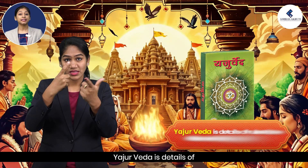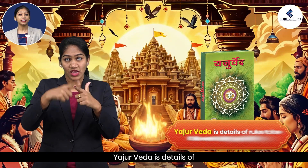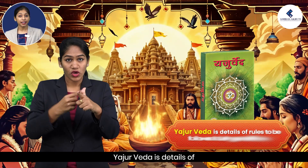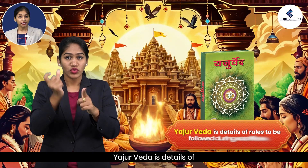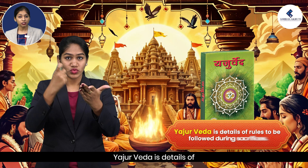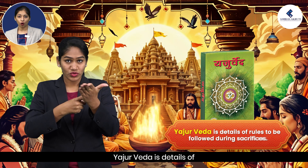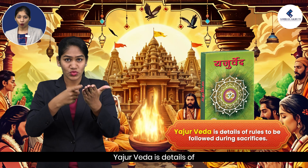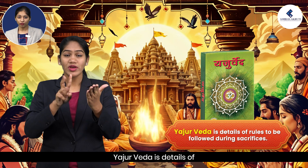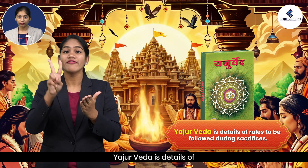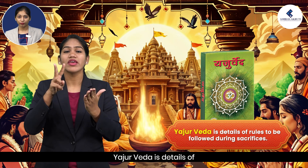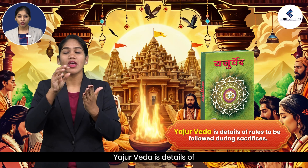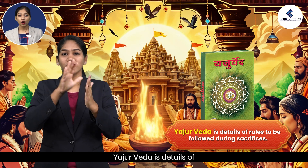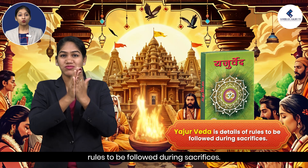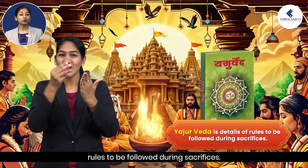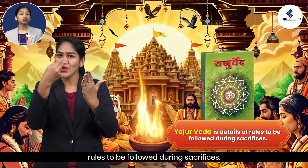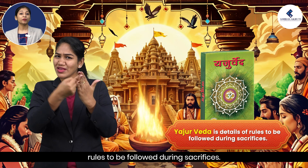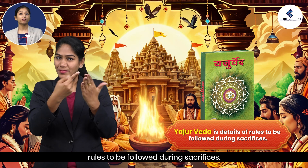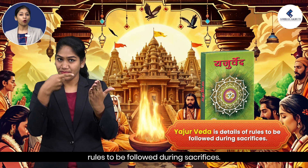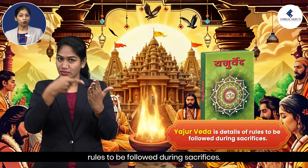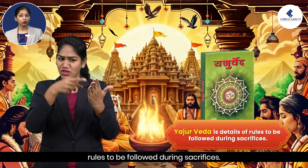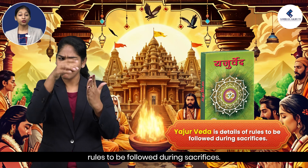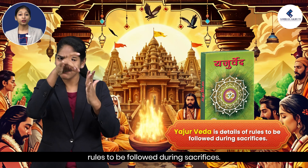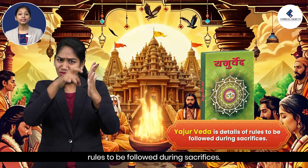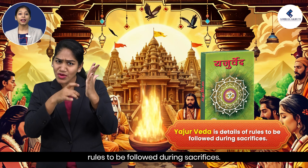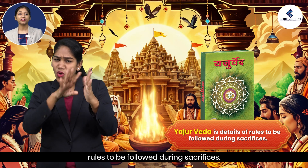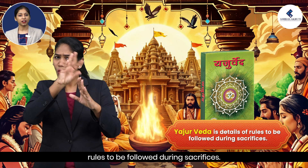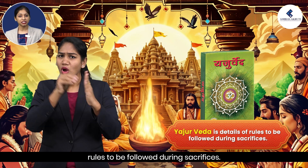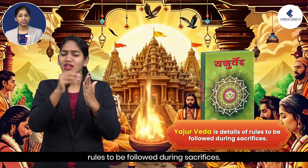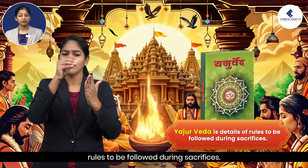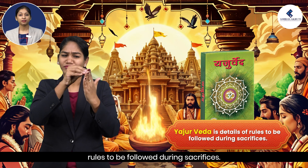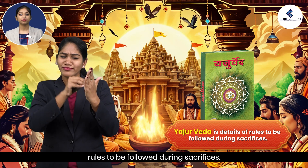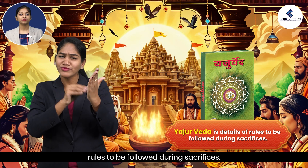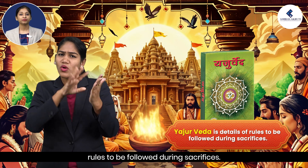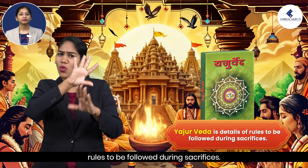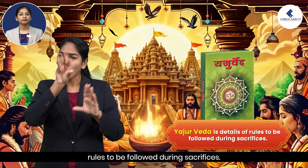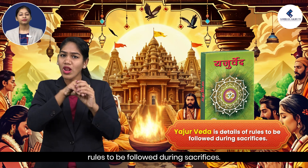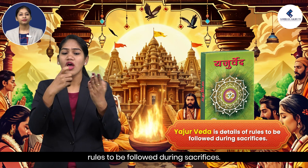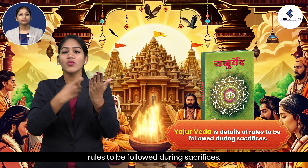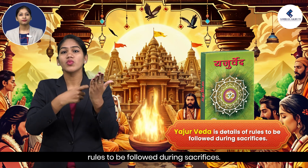Yajurveda is details of rules to be followed during sacrifices.